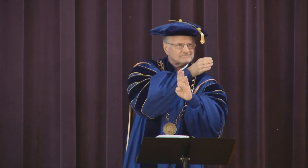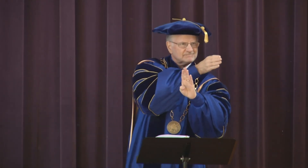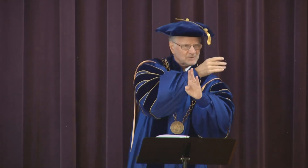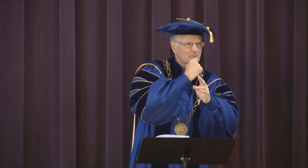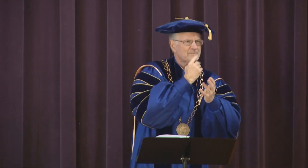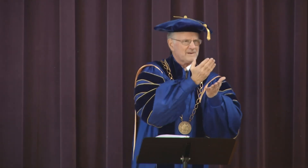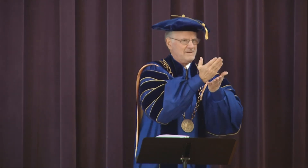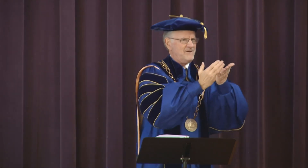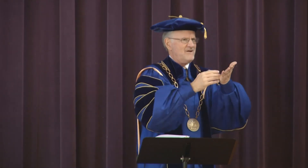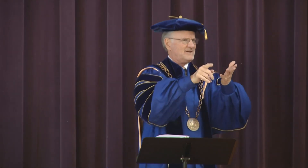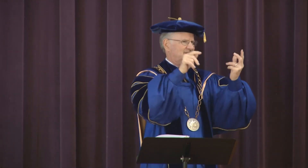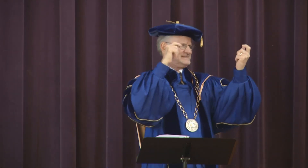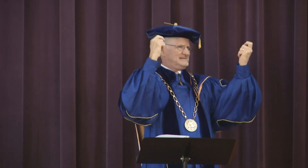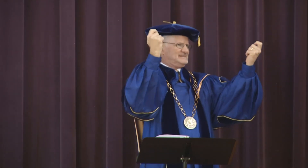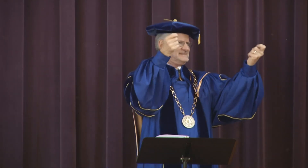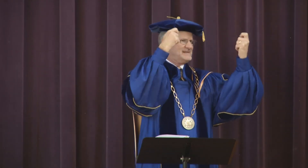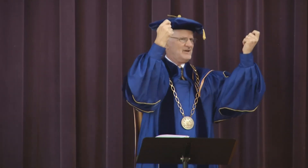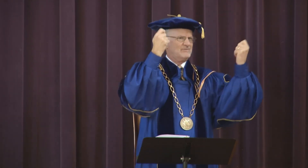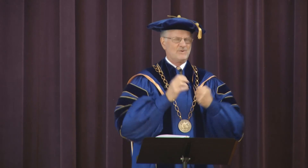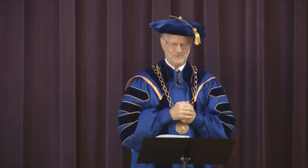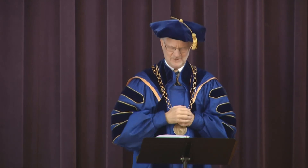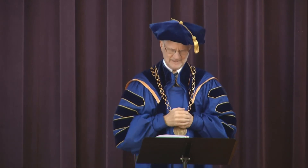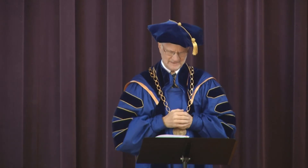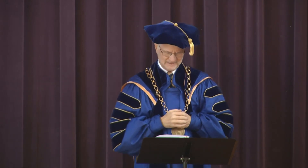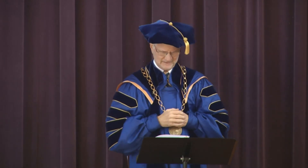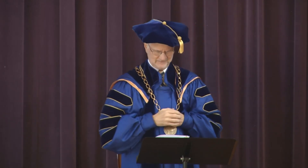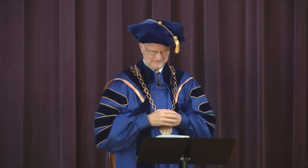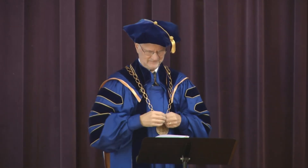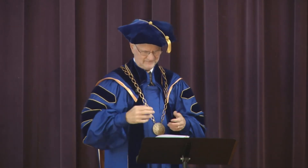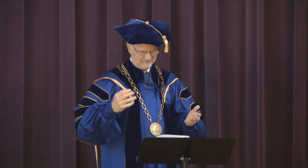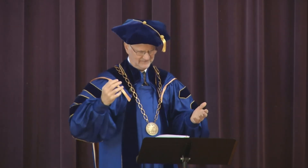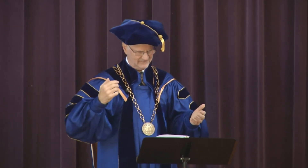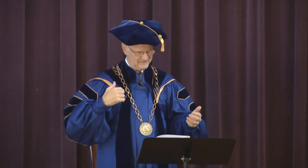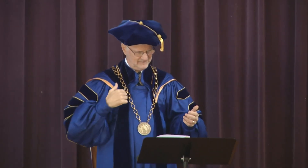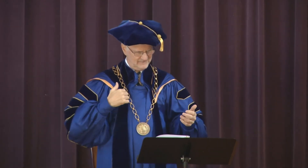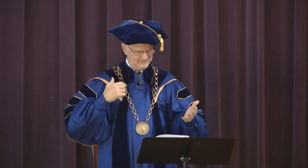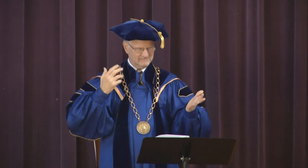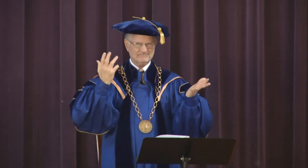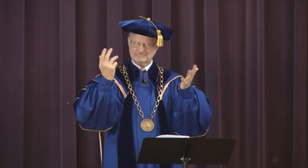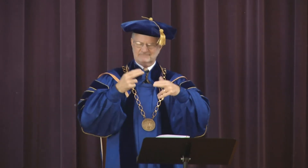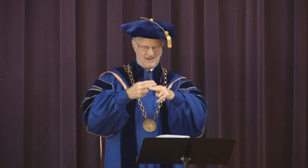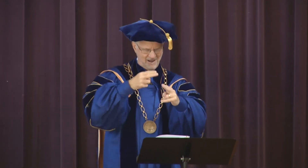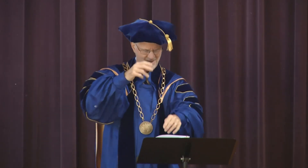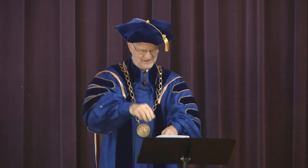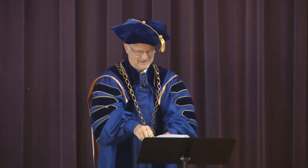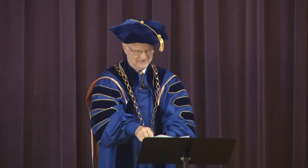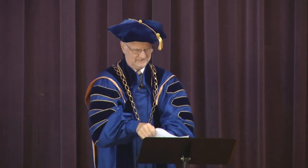a few other alumni who will be part of our celebration today, besides those in the class of 1963.